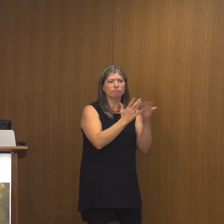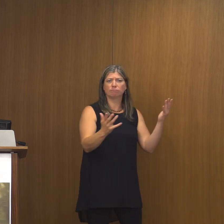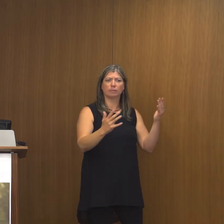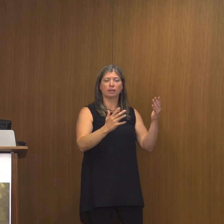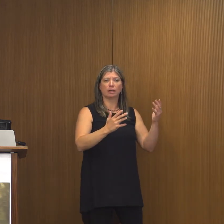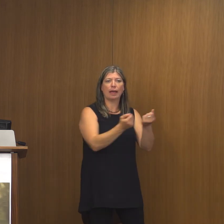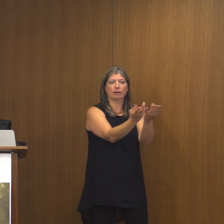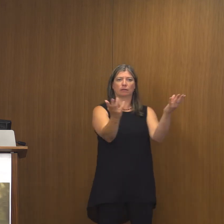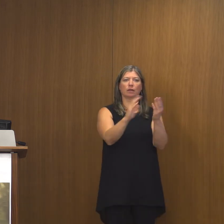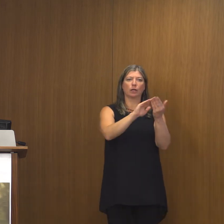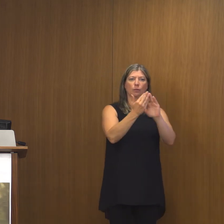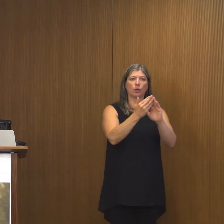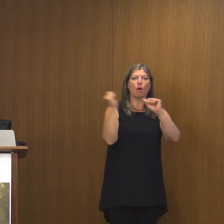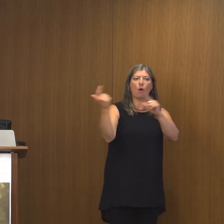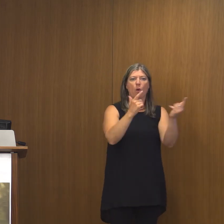So